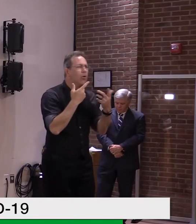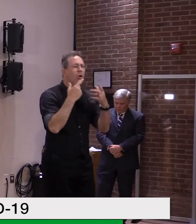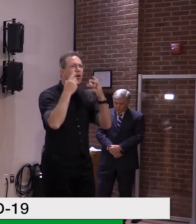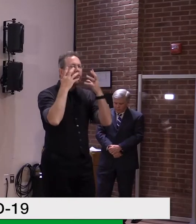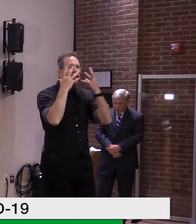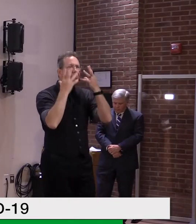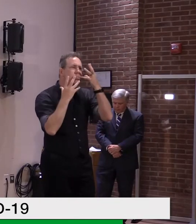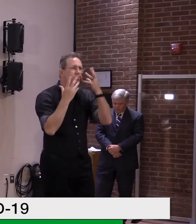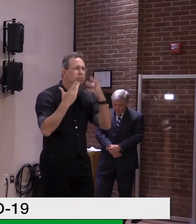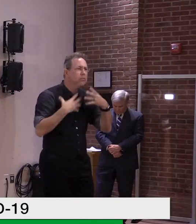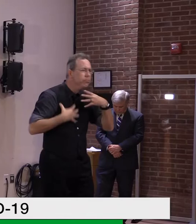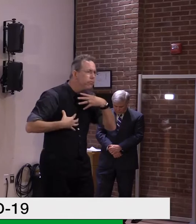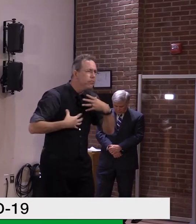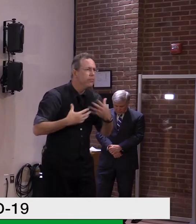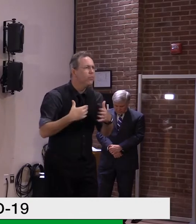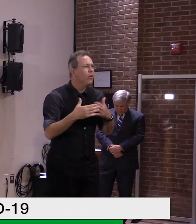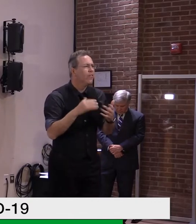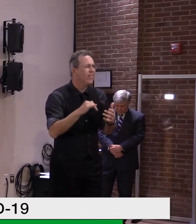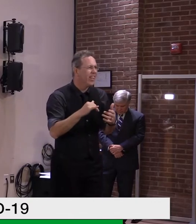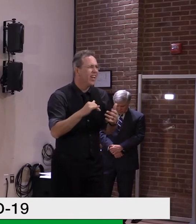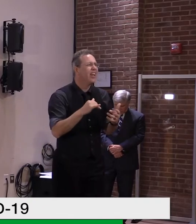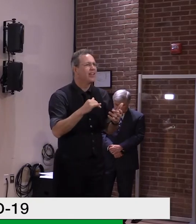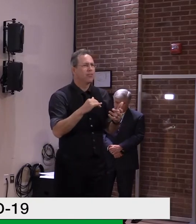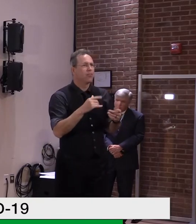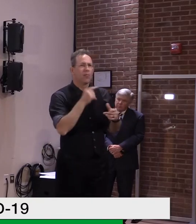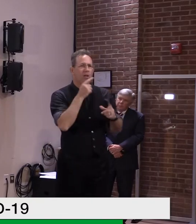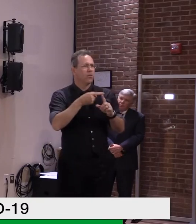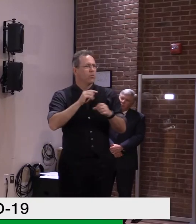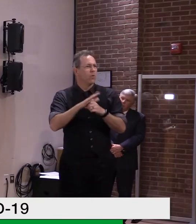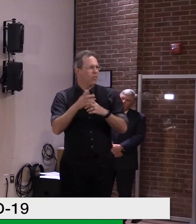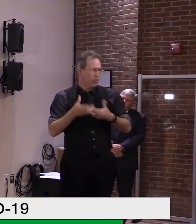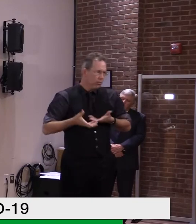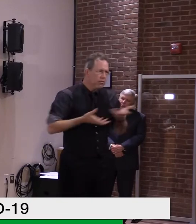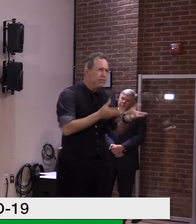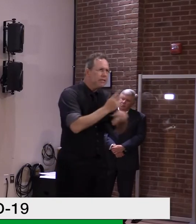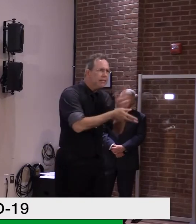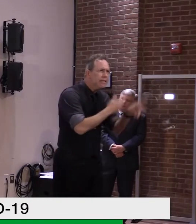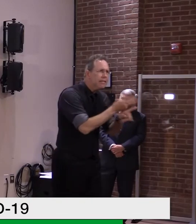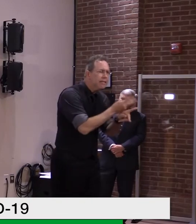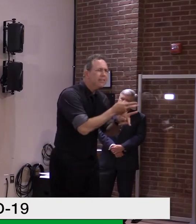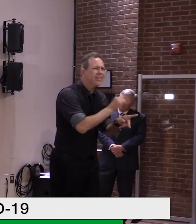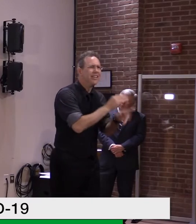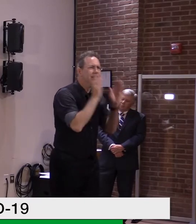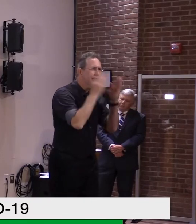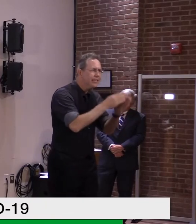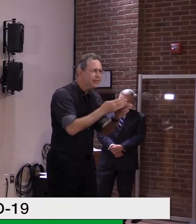maybe catching COVID because of that. So a lot of things